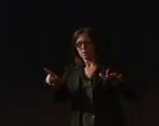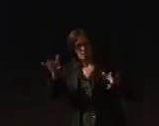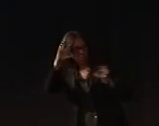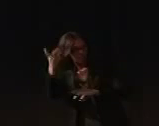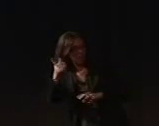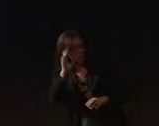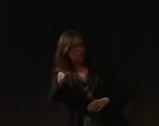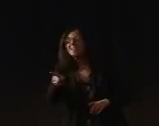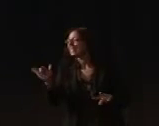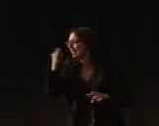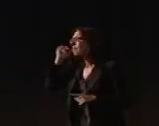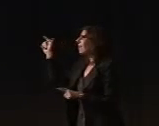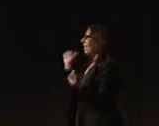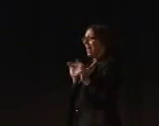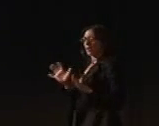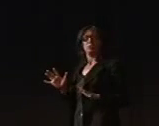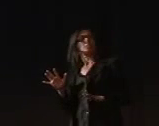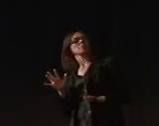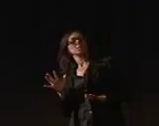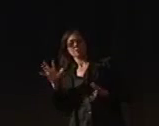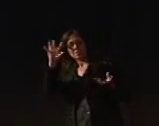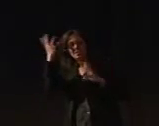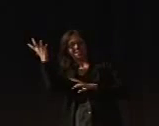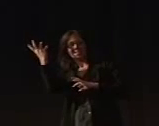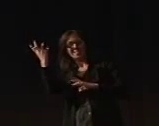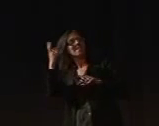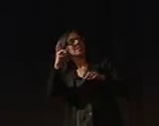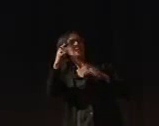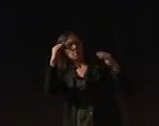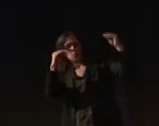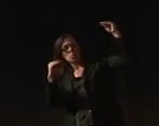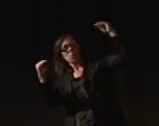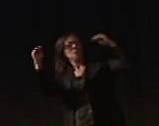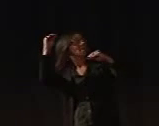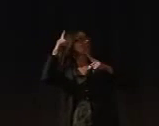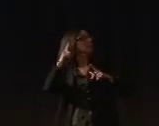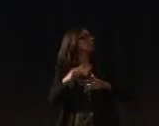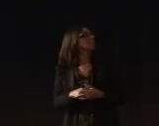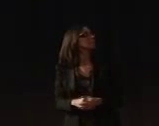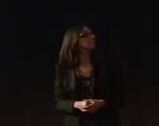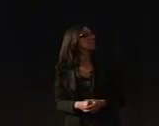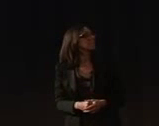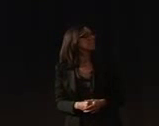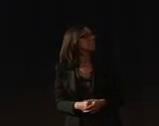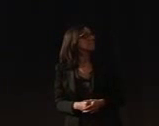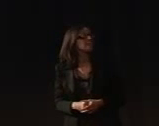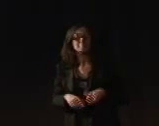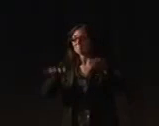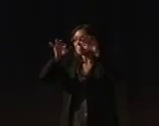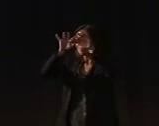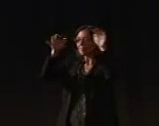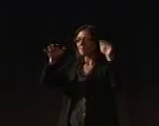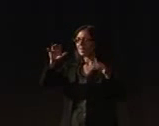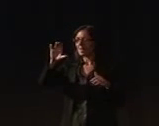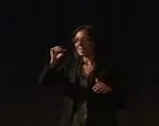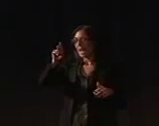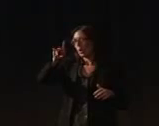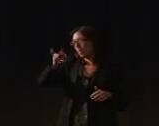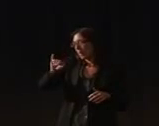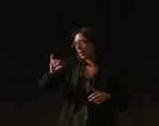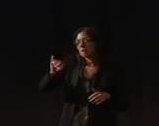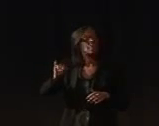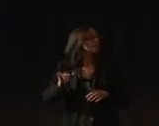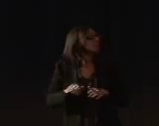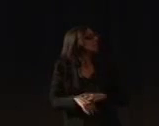part of the story, is to see the canopia. I don't know if you call it canopia, the name even was never stabilized. I'm sorry, there's a translator